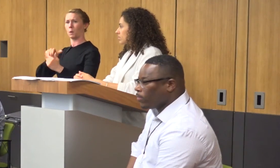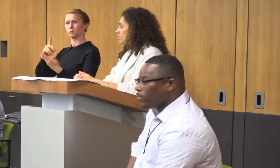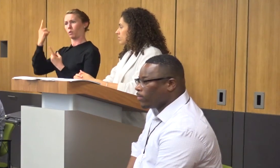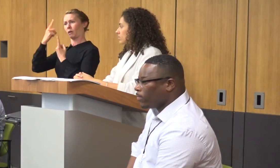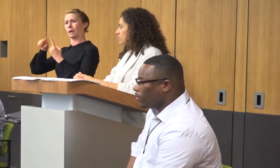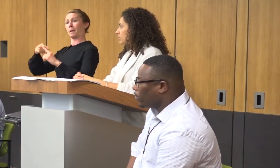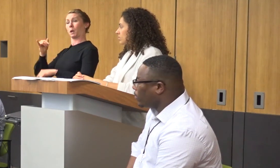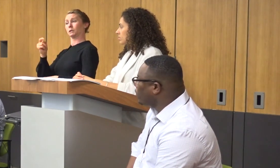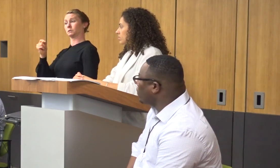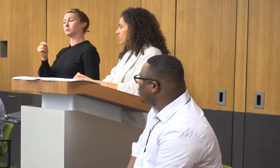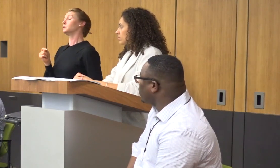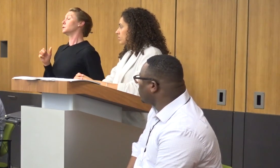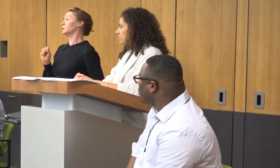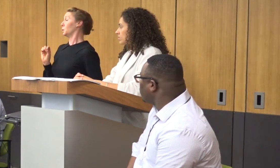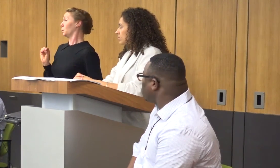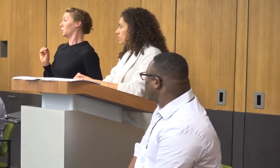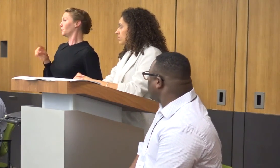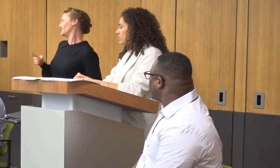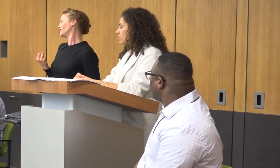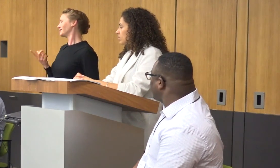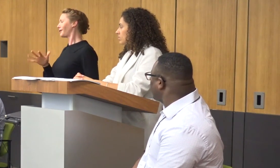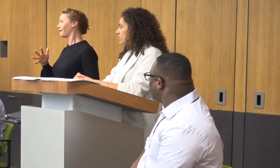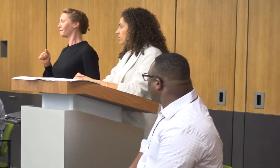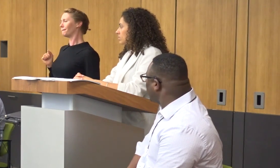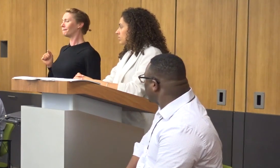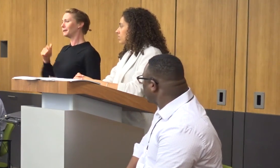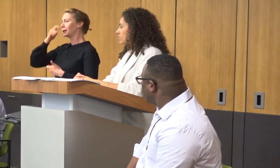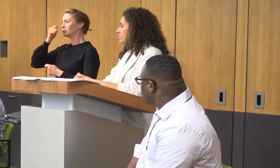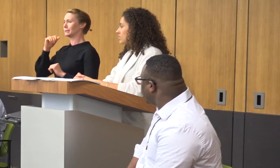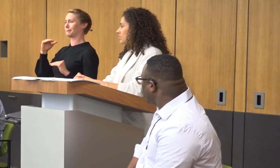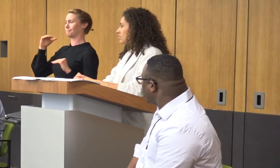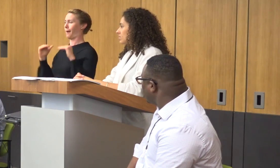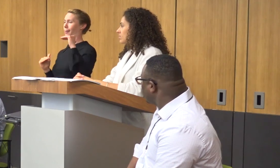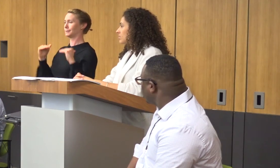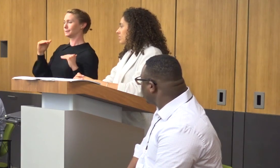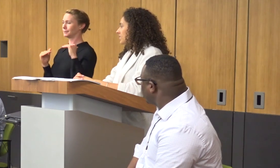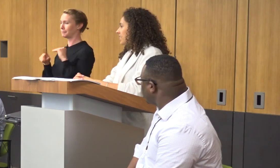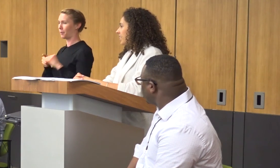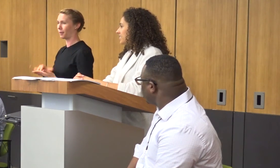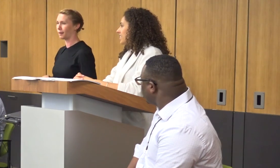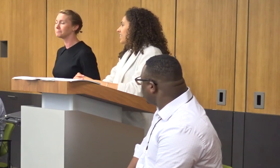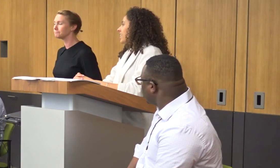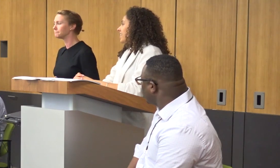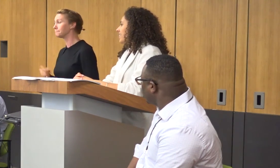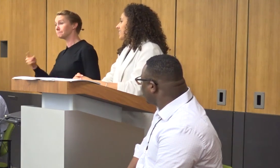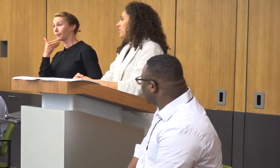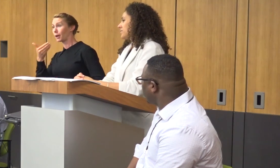it. So it's just, I guess it's kind of this kind of interesting balance about that. Yeah.